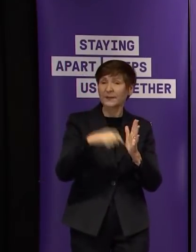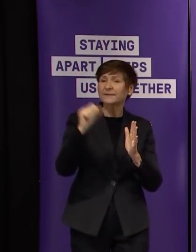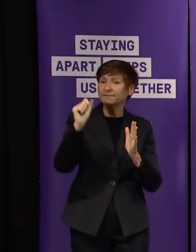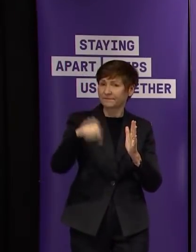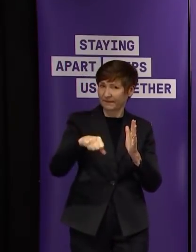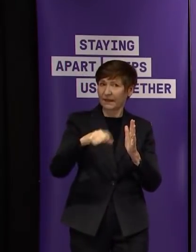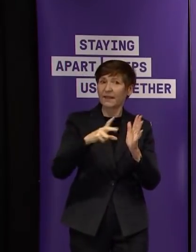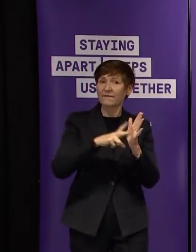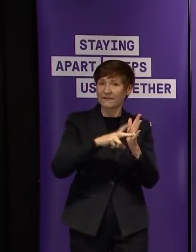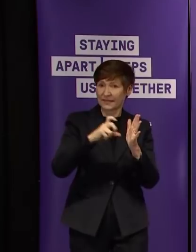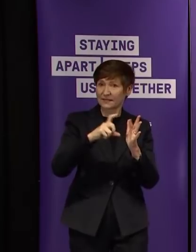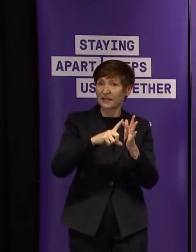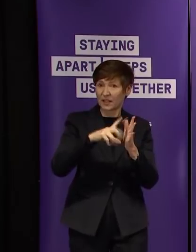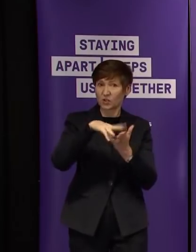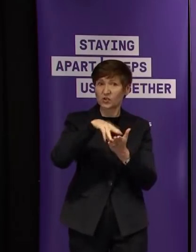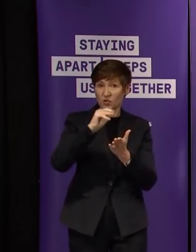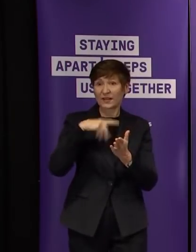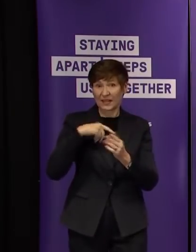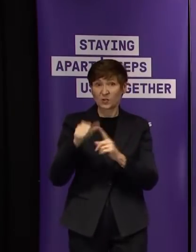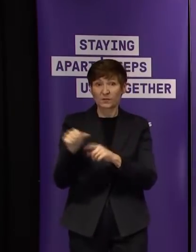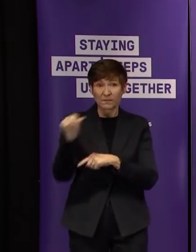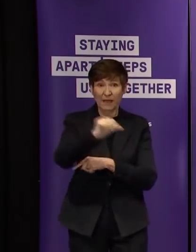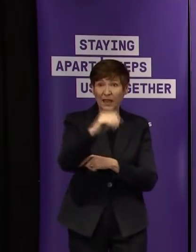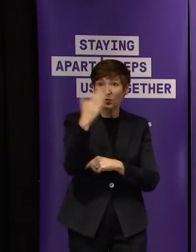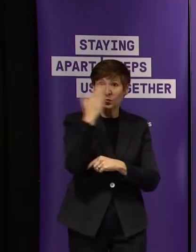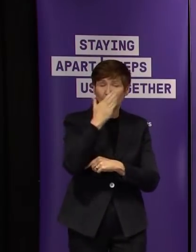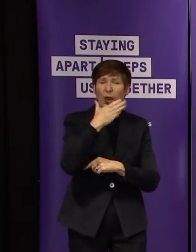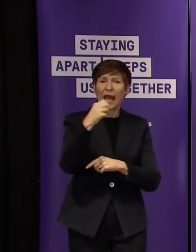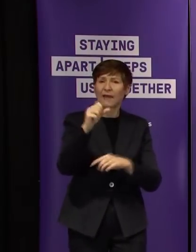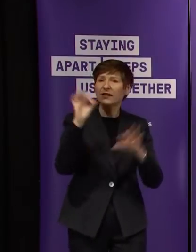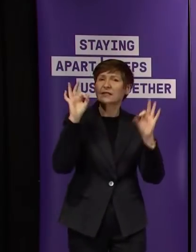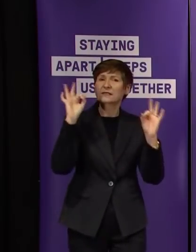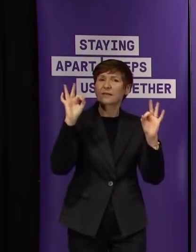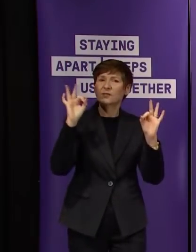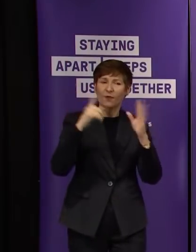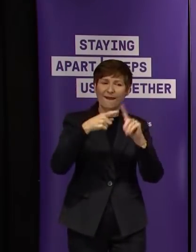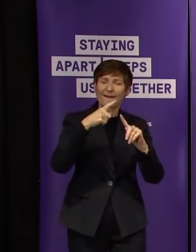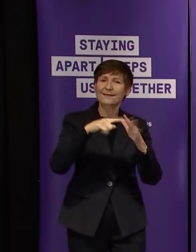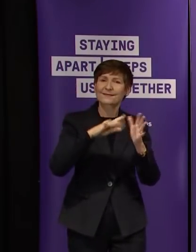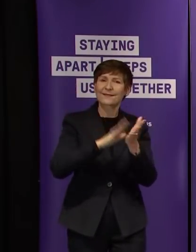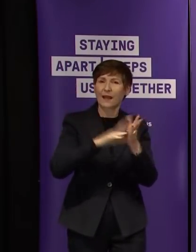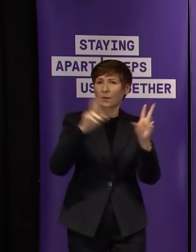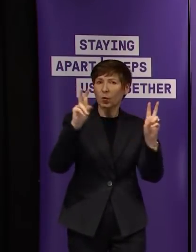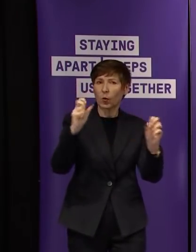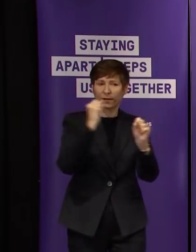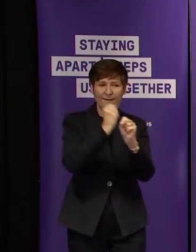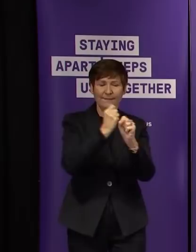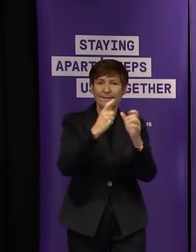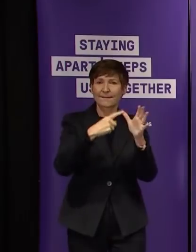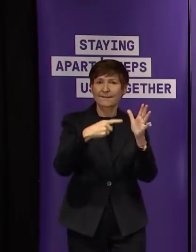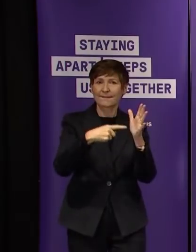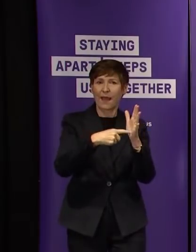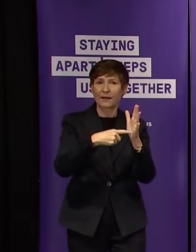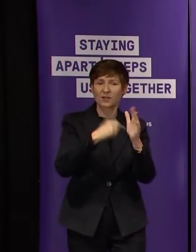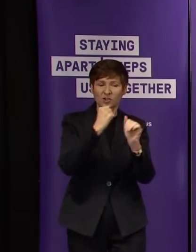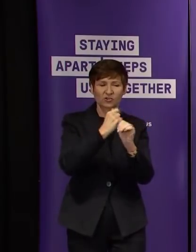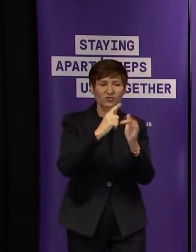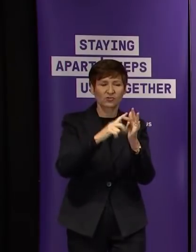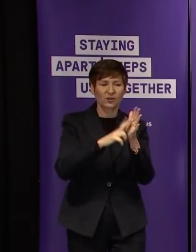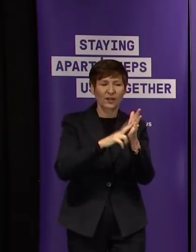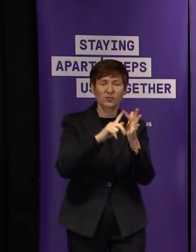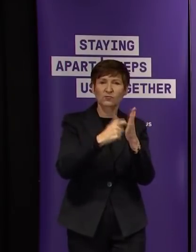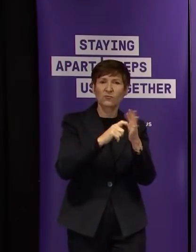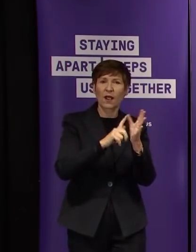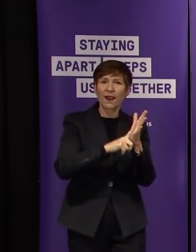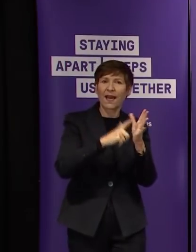students that'll be on site doing their general assessment test. There will then, so remote and flexible learning other than